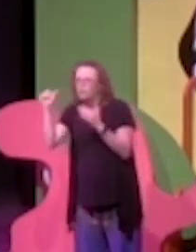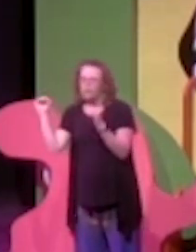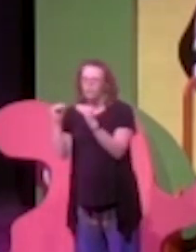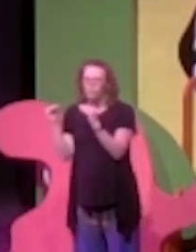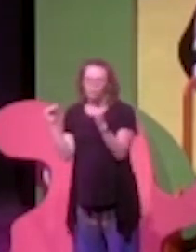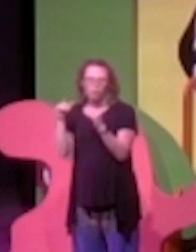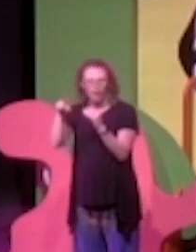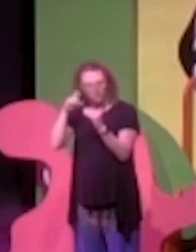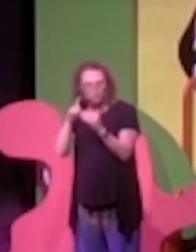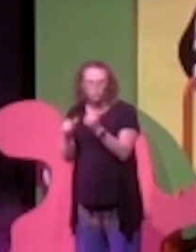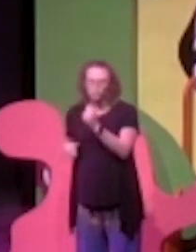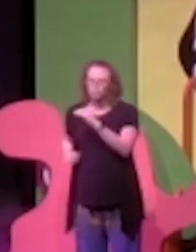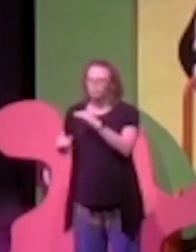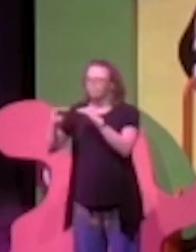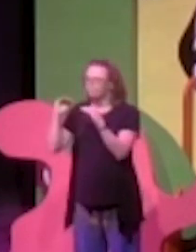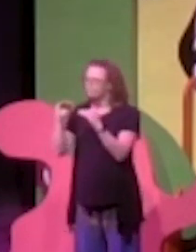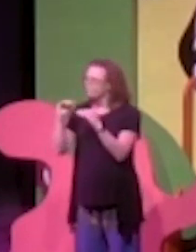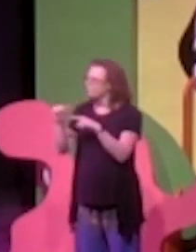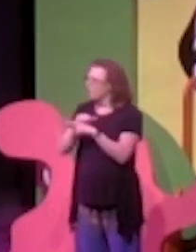Definitely.